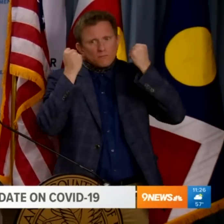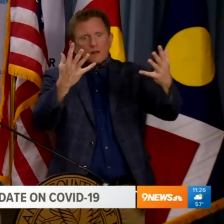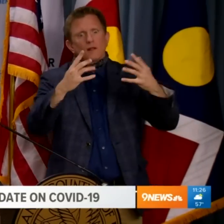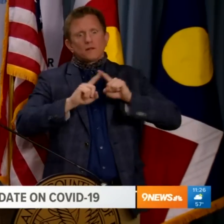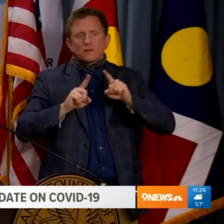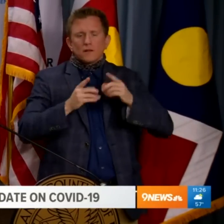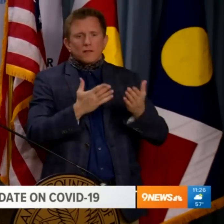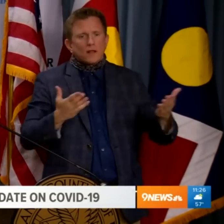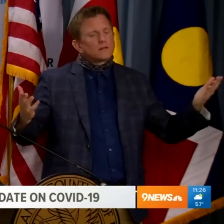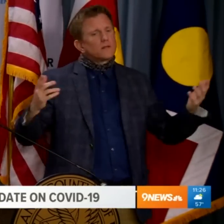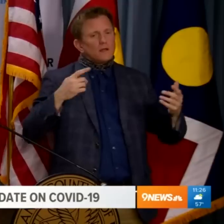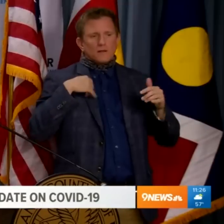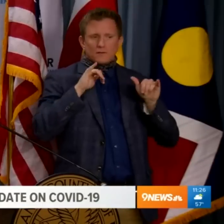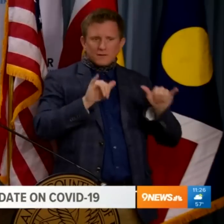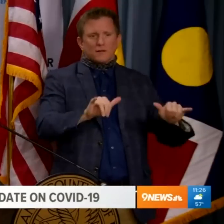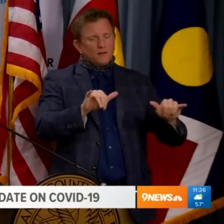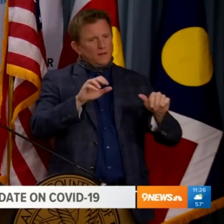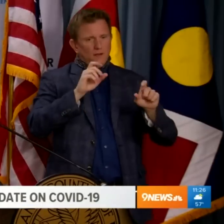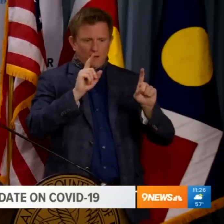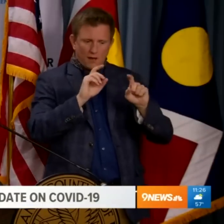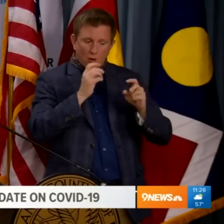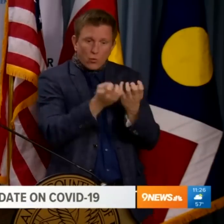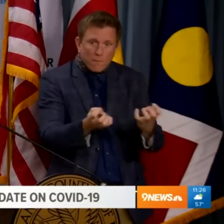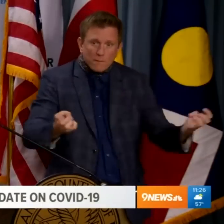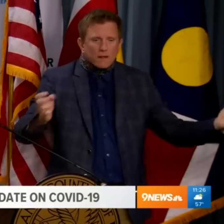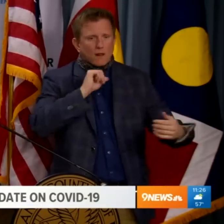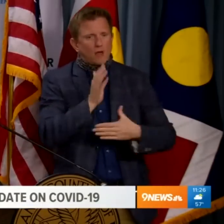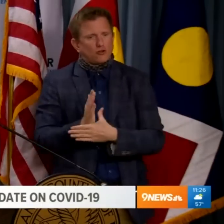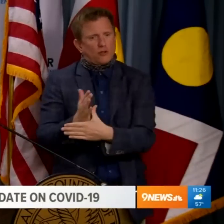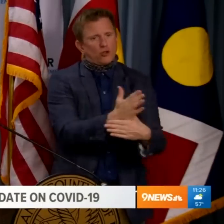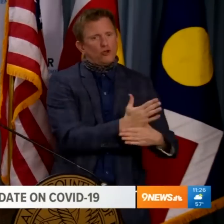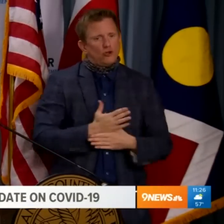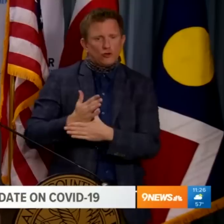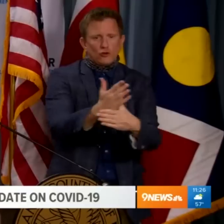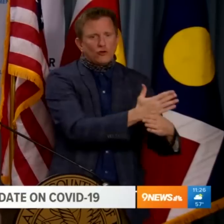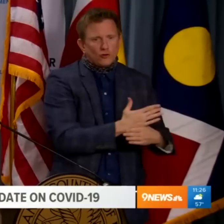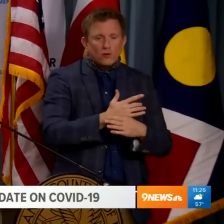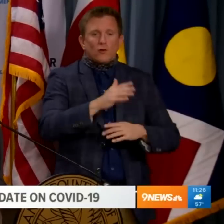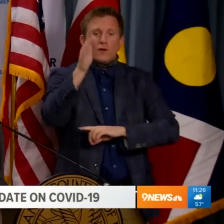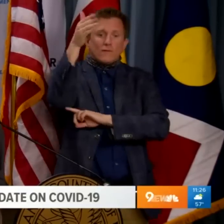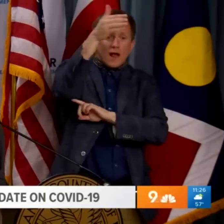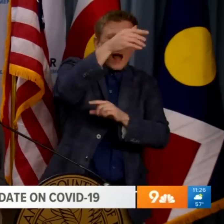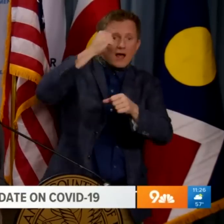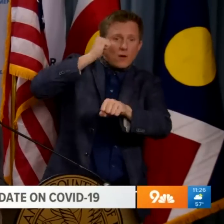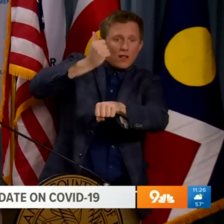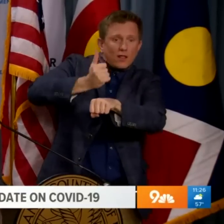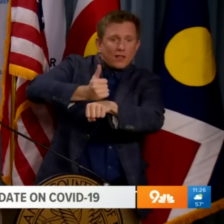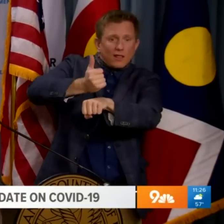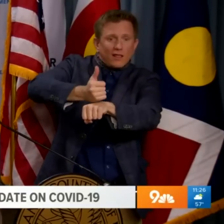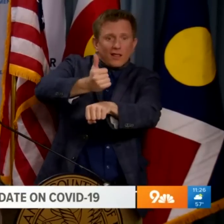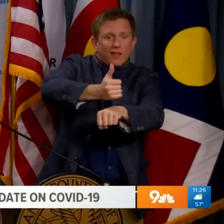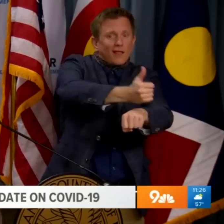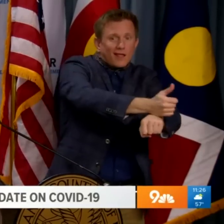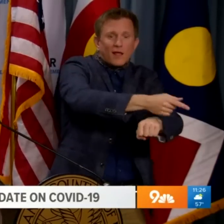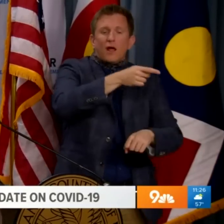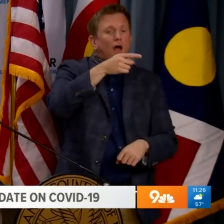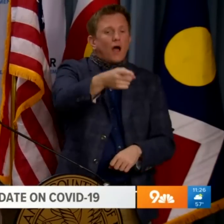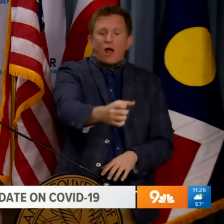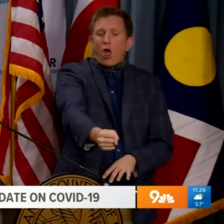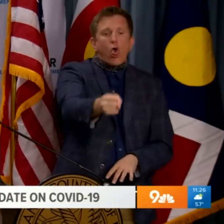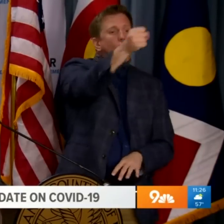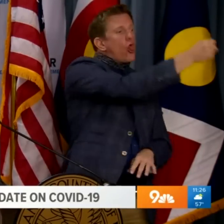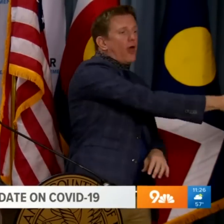physical distancing requirement at all times on the course, whether on the tees, on the fairways, or on the greens.